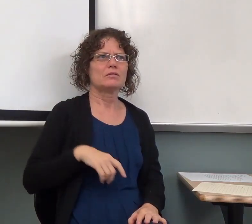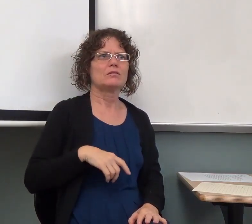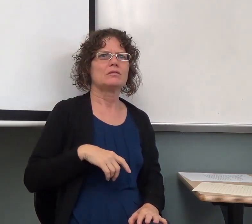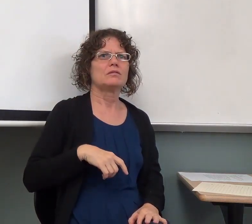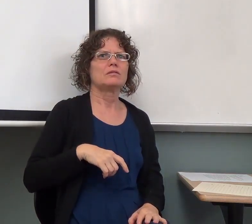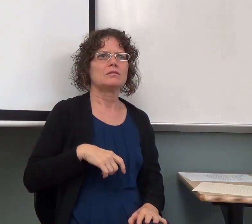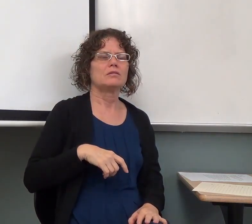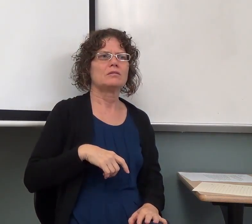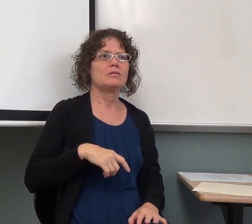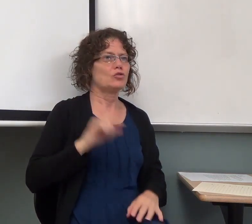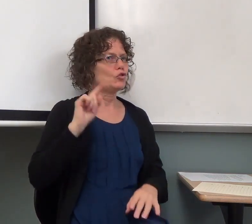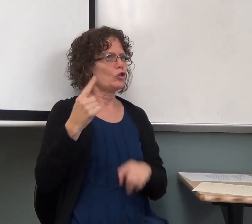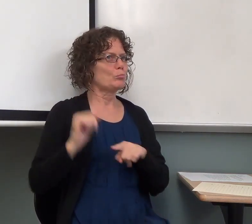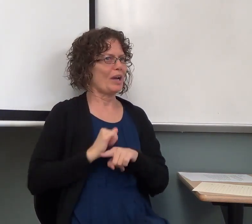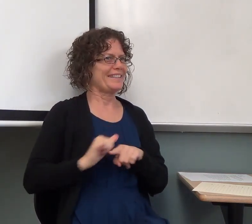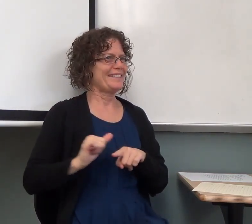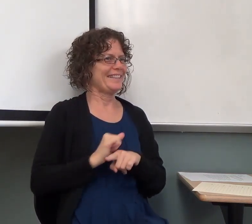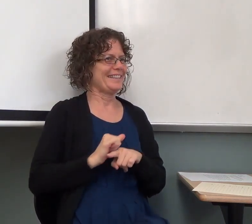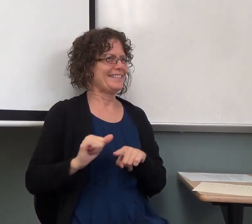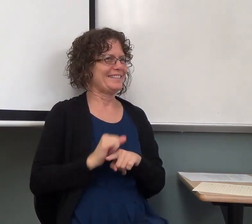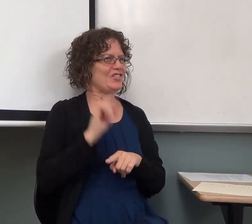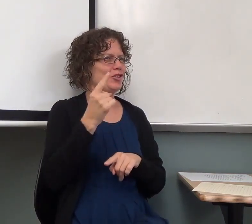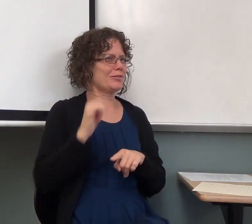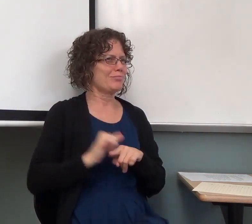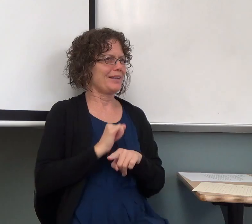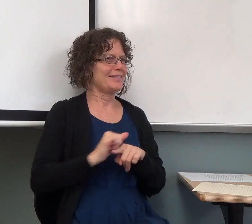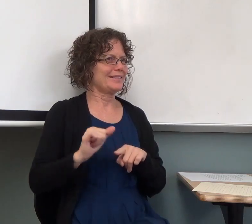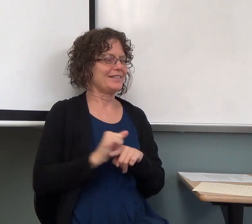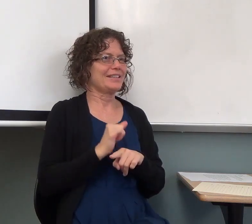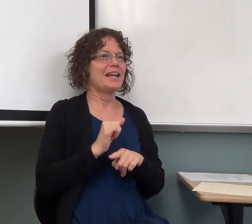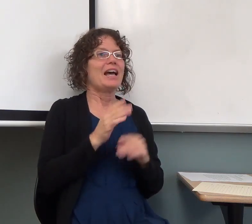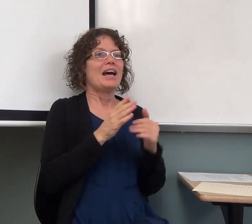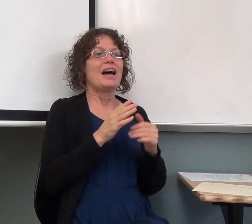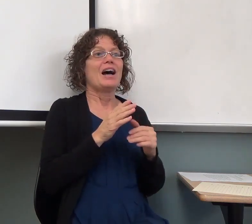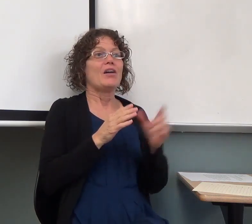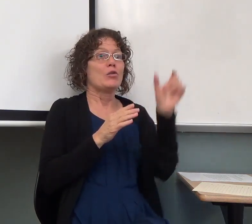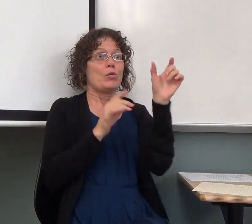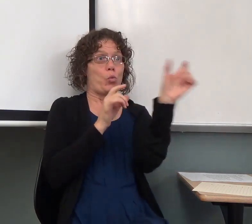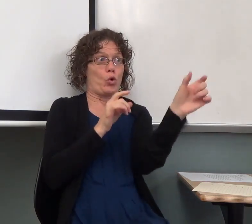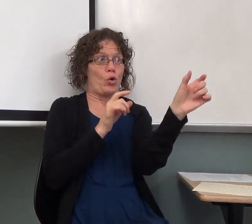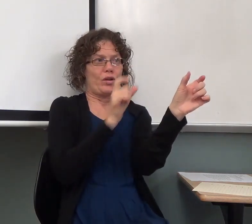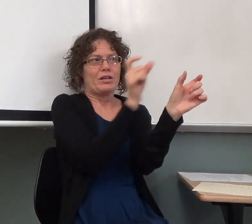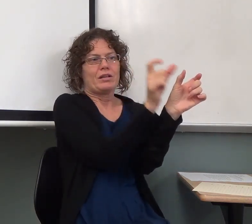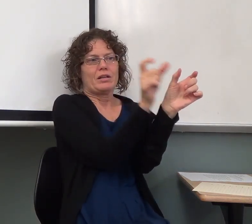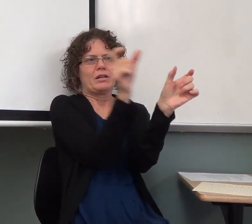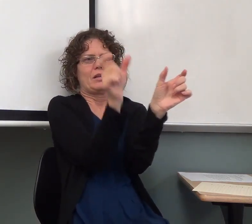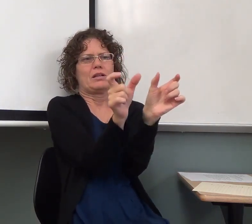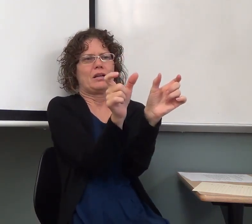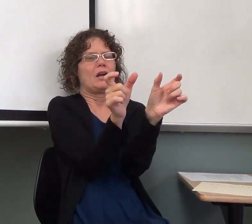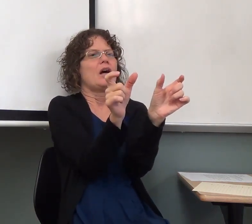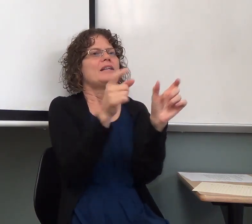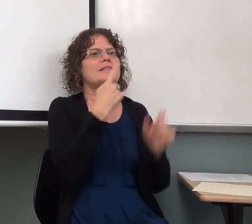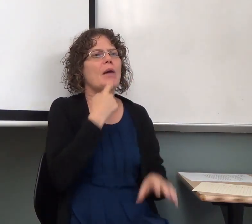Just to practice, we're going to do a little practice here, okay? Next to the word, I want you to tell me the pronoun that goes with it.